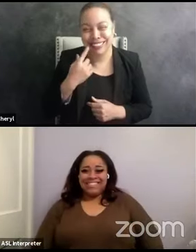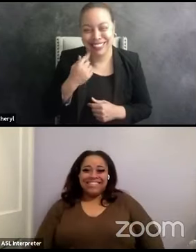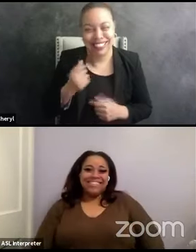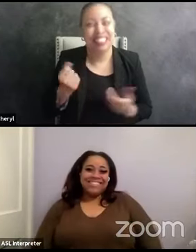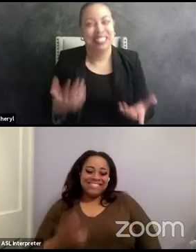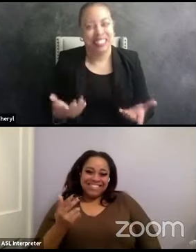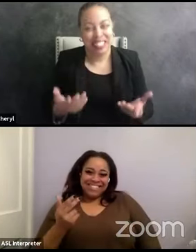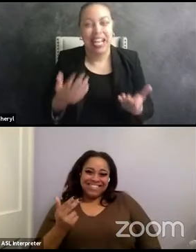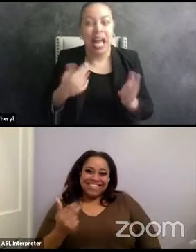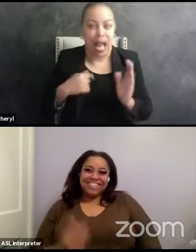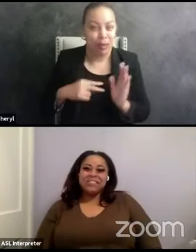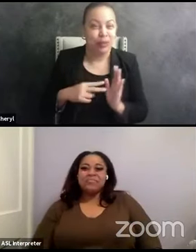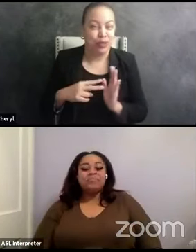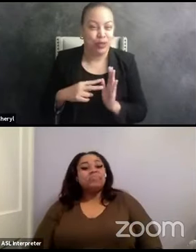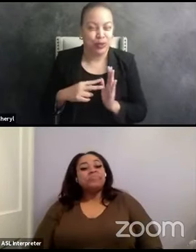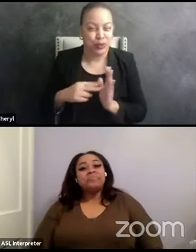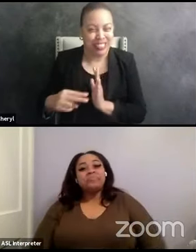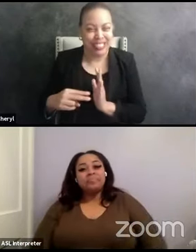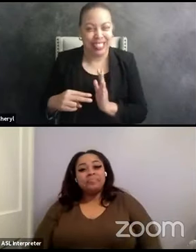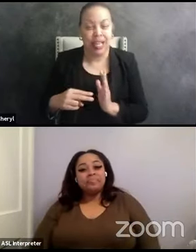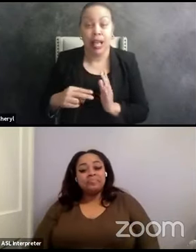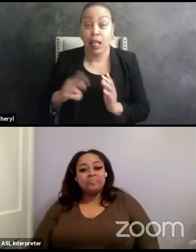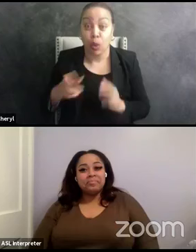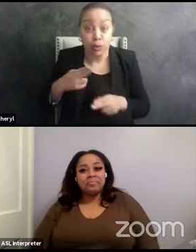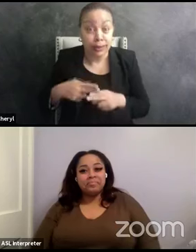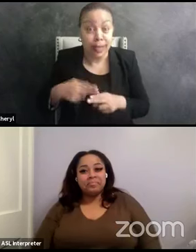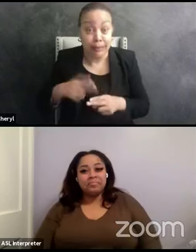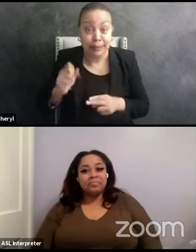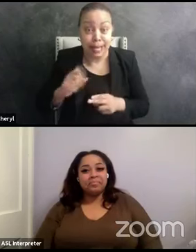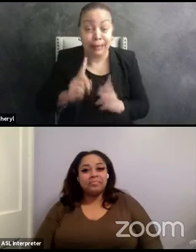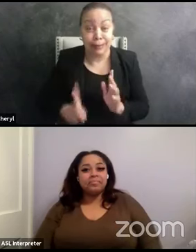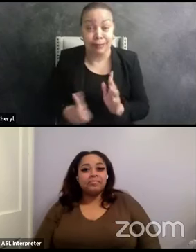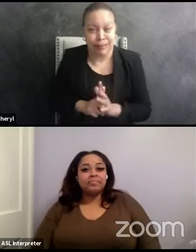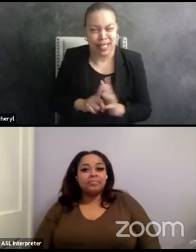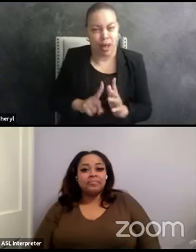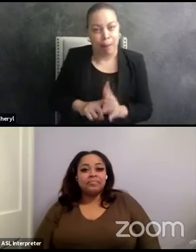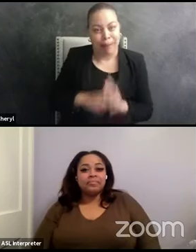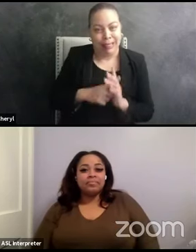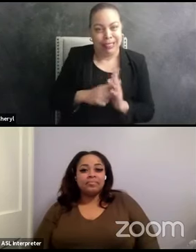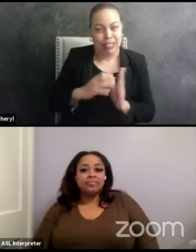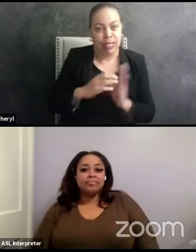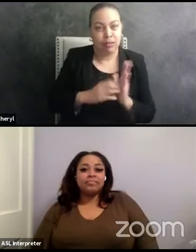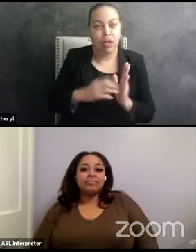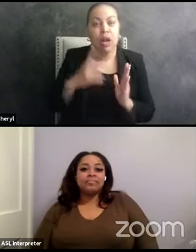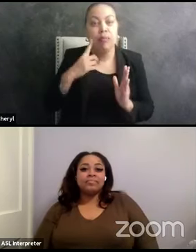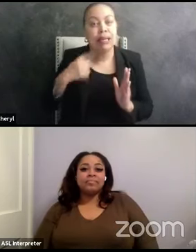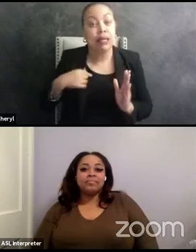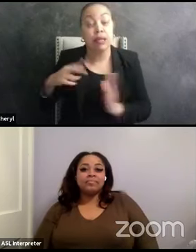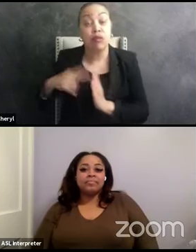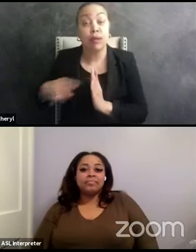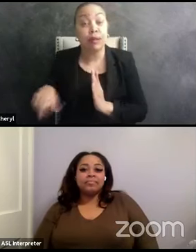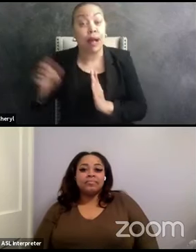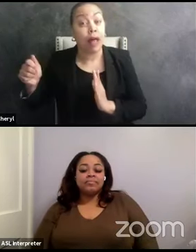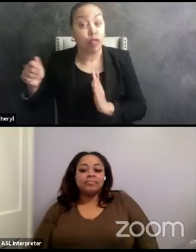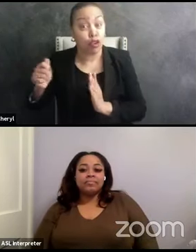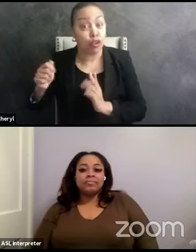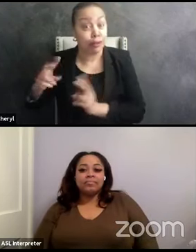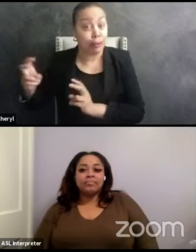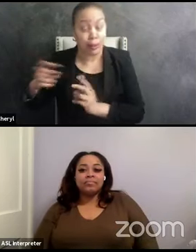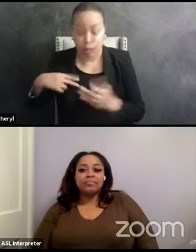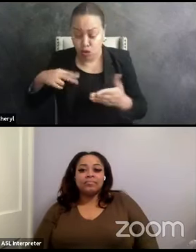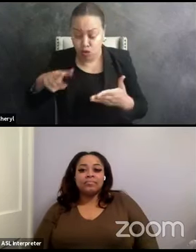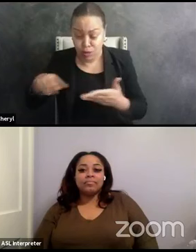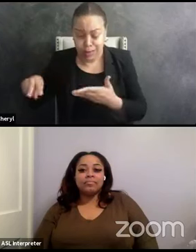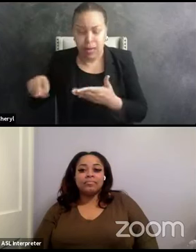So I was reading, those dudes came up in the beginning of the chapter because I was reading something completely different. And there was just one